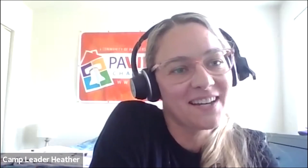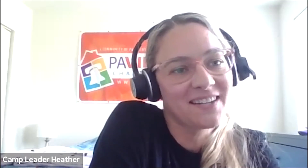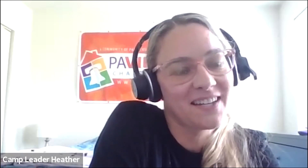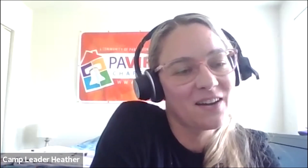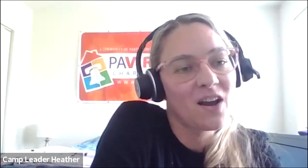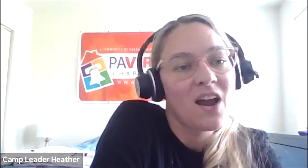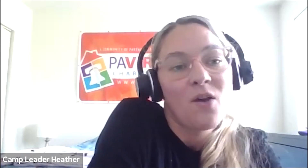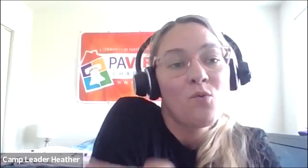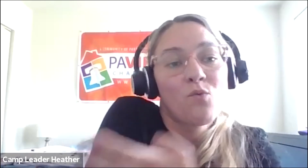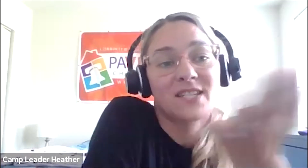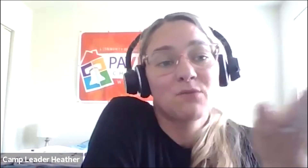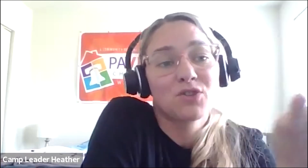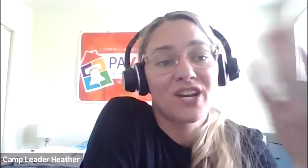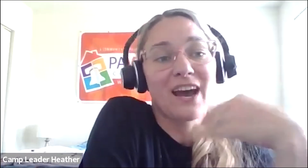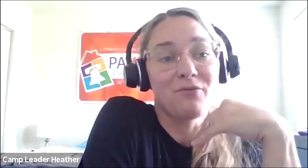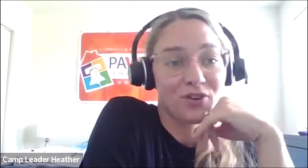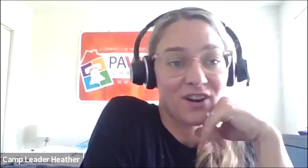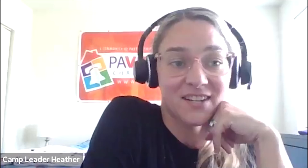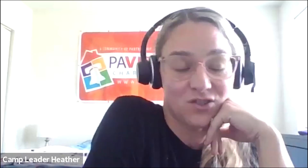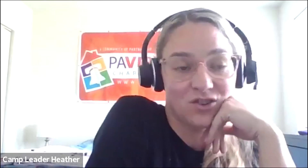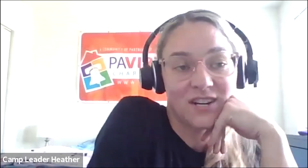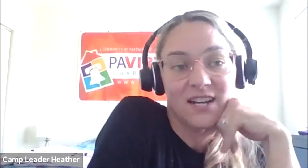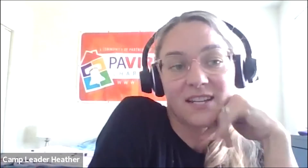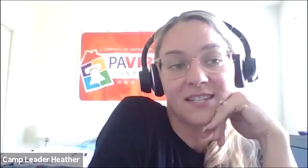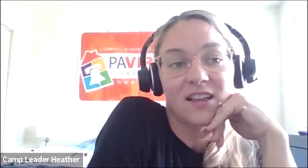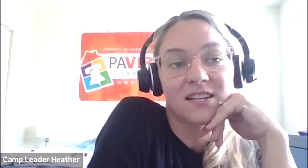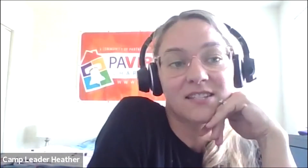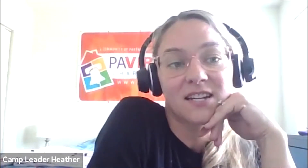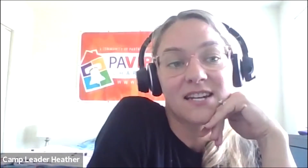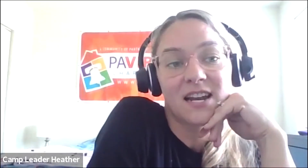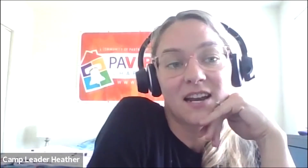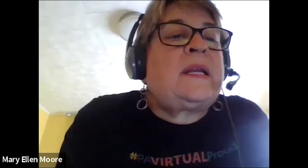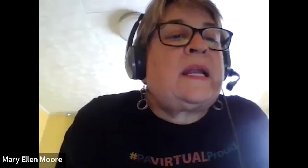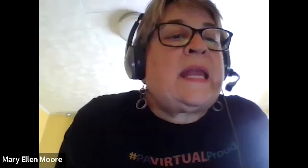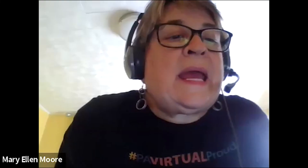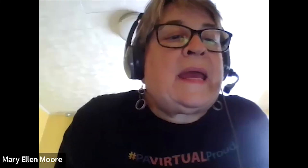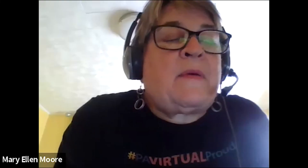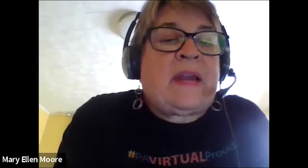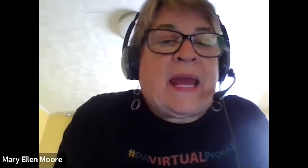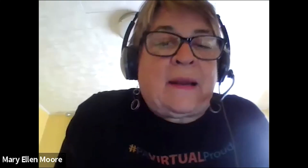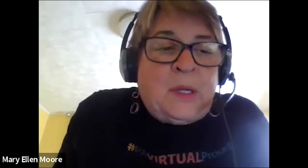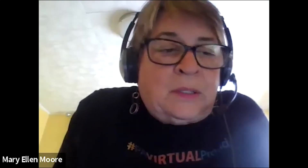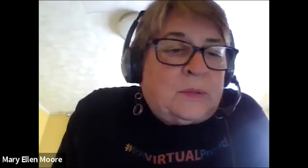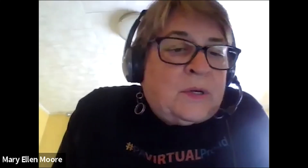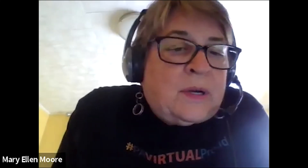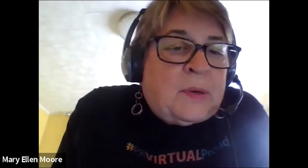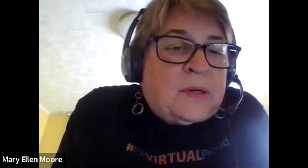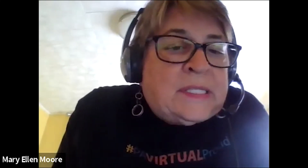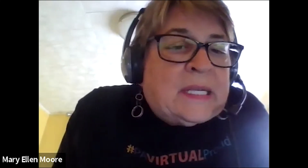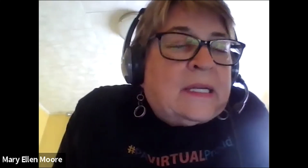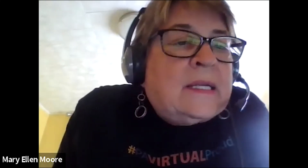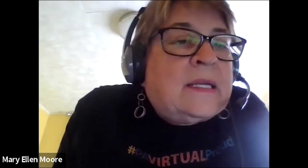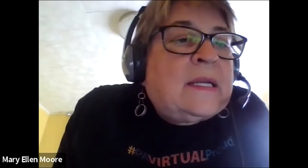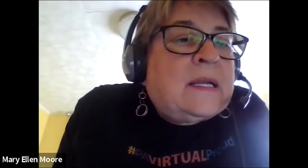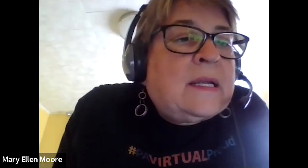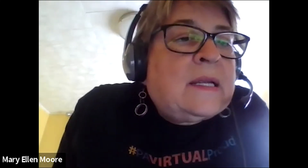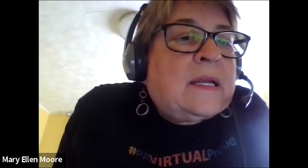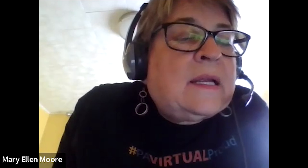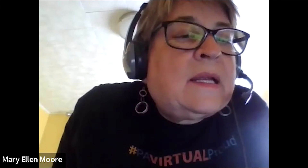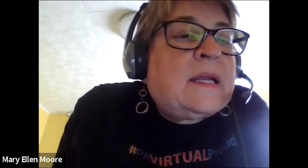to see what you have for us. You're going to tell us. Are you going to do a name of an animal or a person?